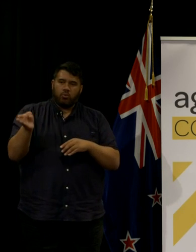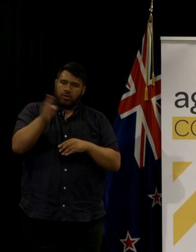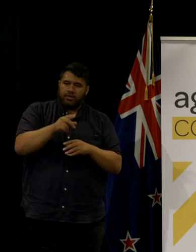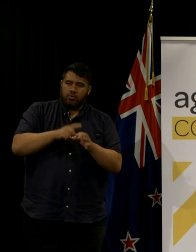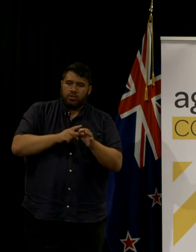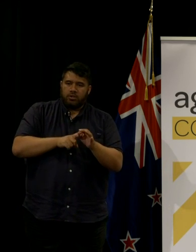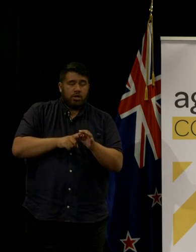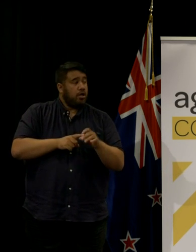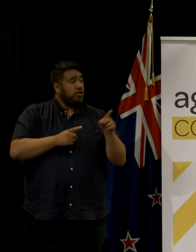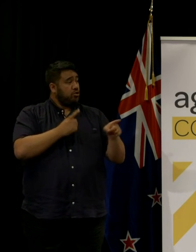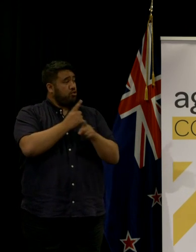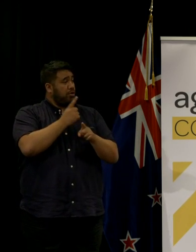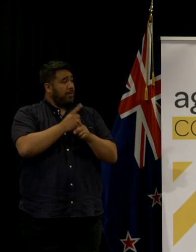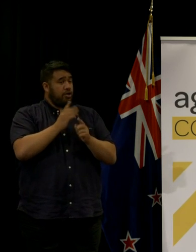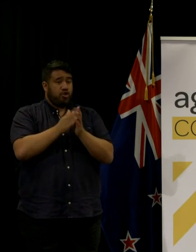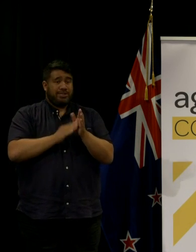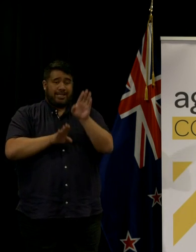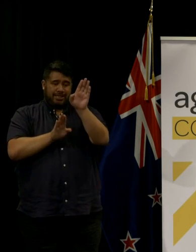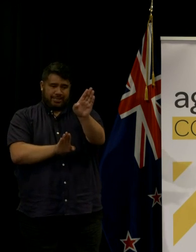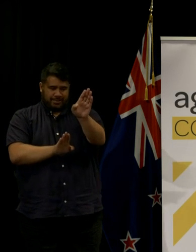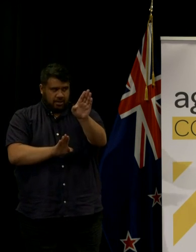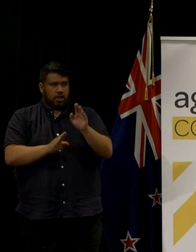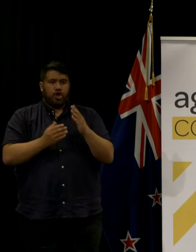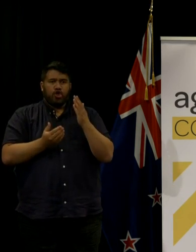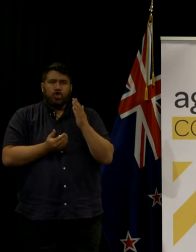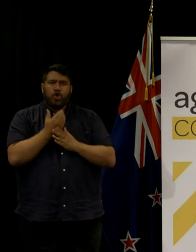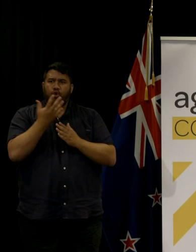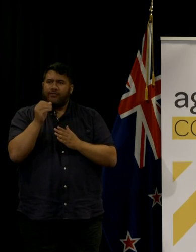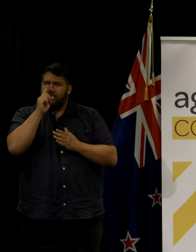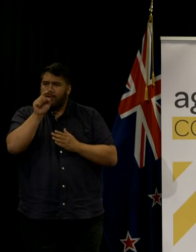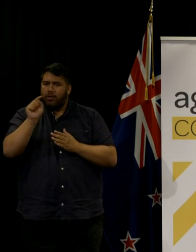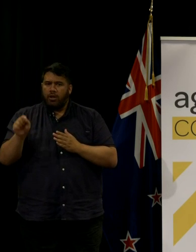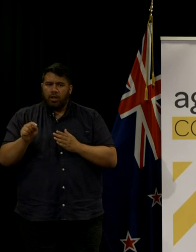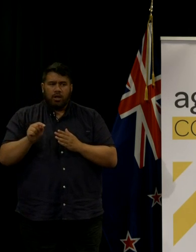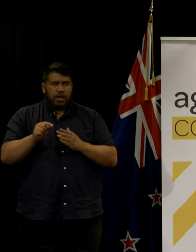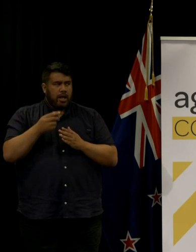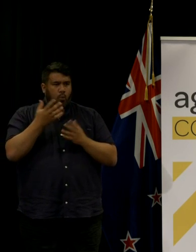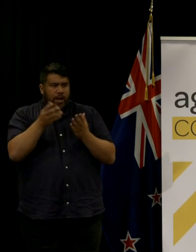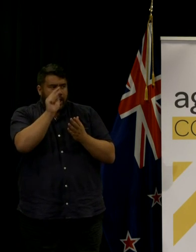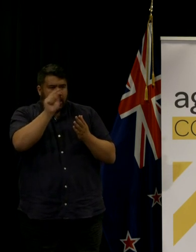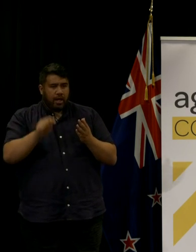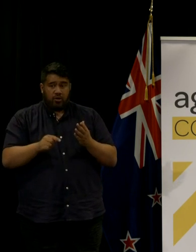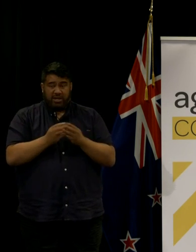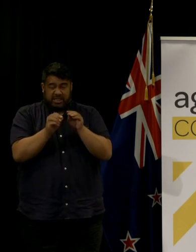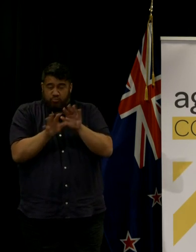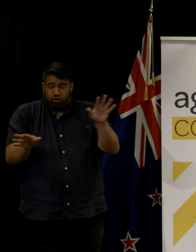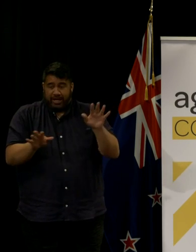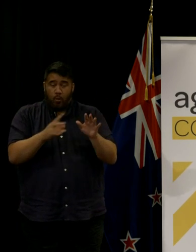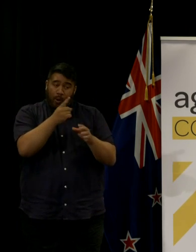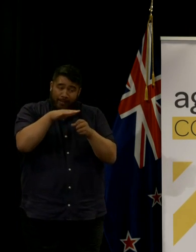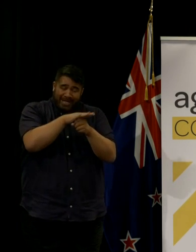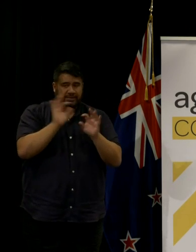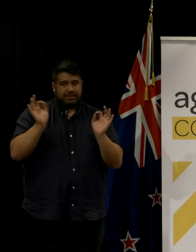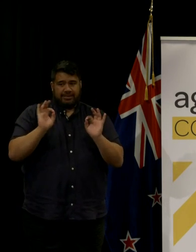the geographic spread of the new cases? No, I think with the 50 new cases, they're all around the country, and it won't be